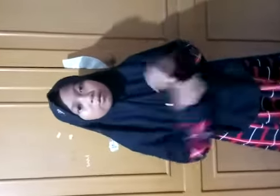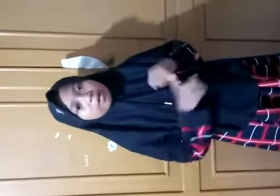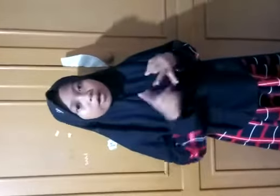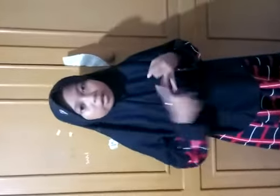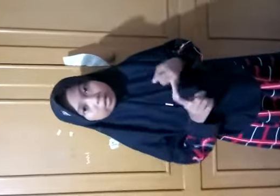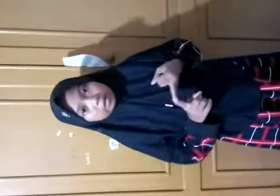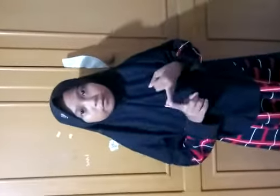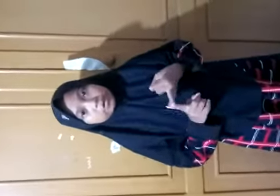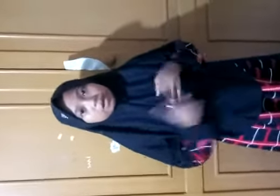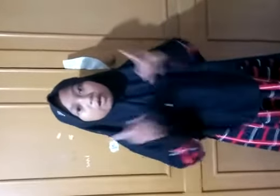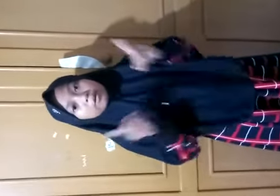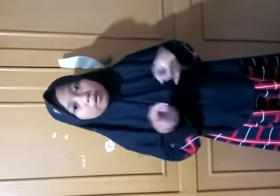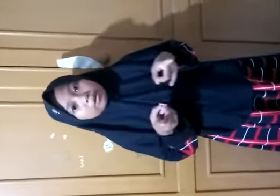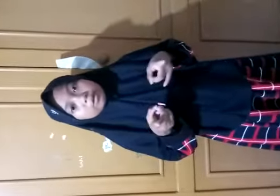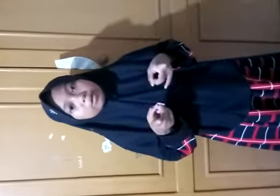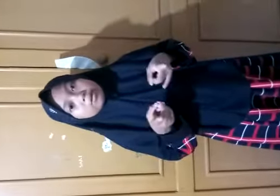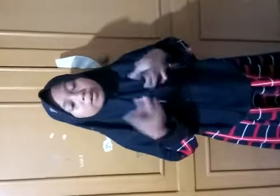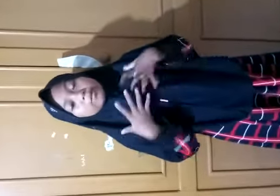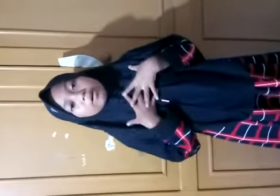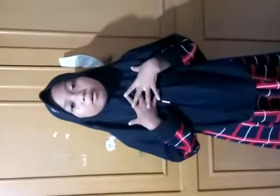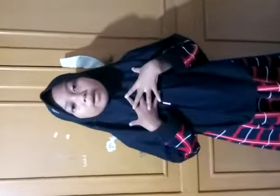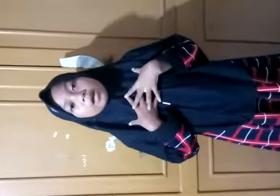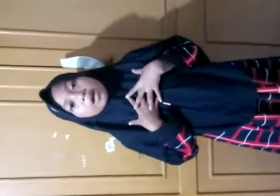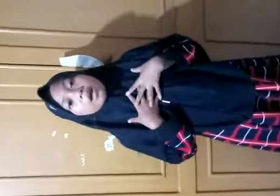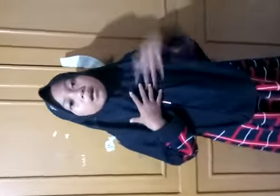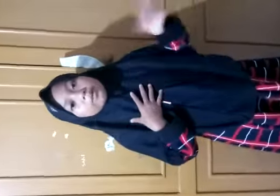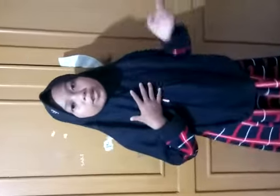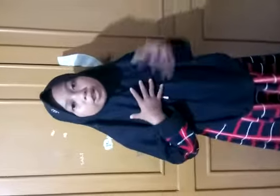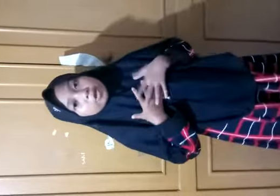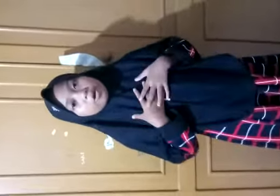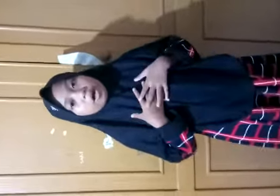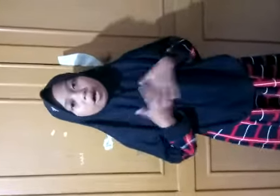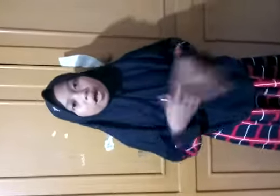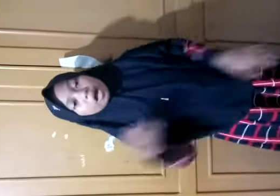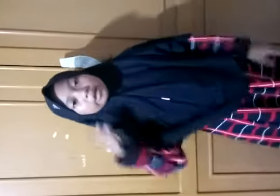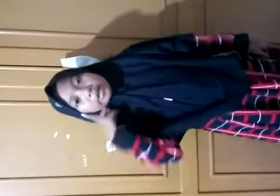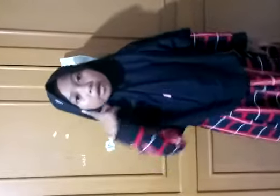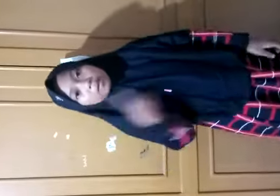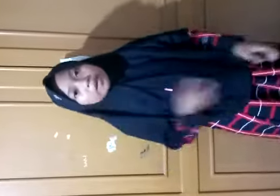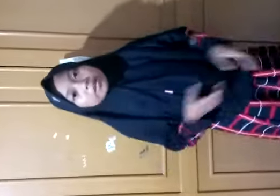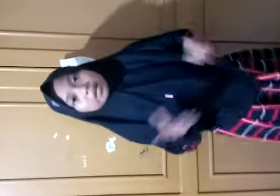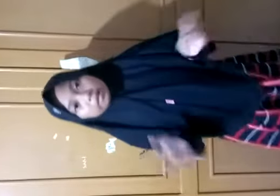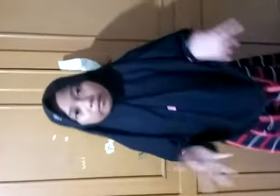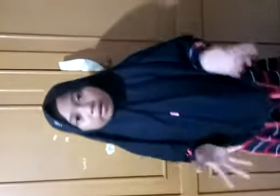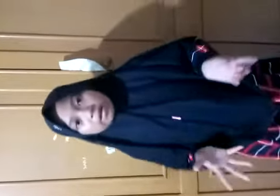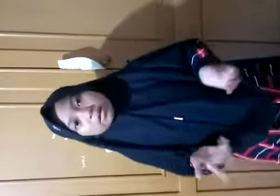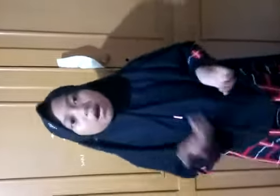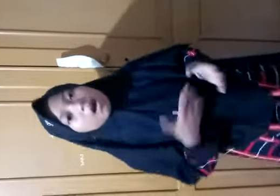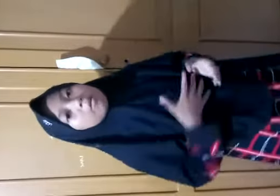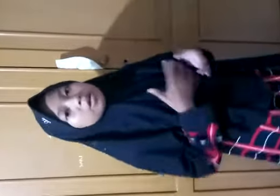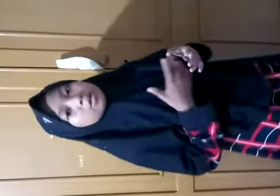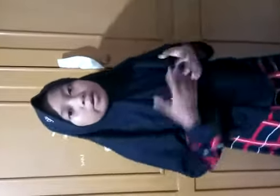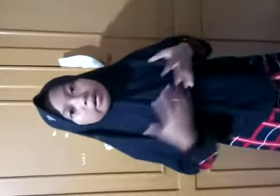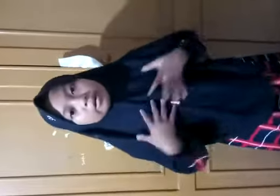swimming and listening music. Do you want to know about my hobby? Let me share to you all. I think hobby is activities always done in the